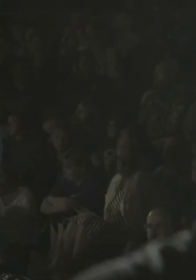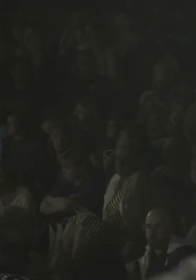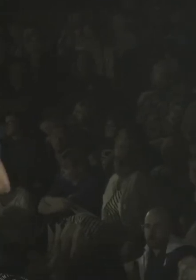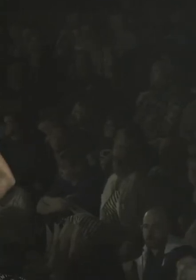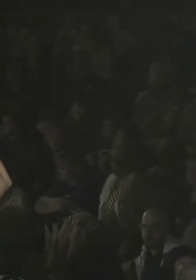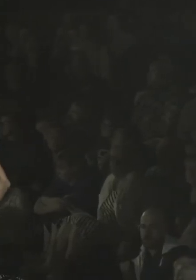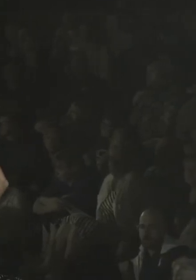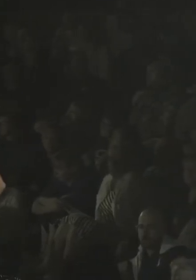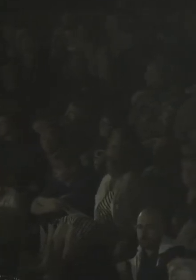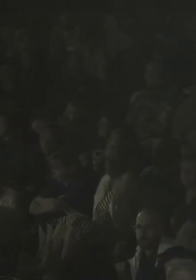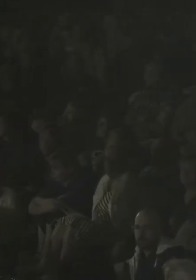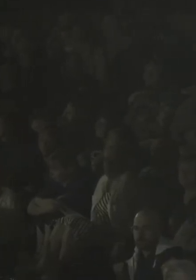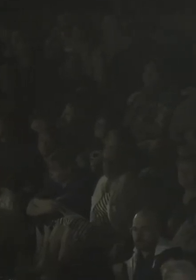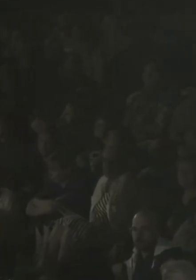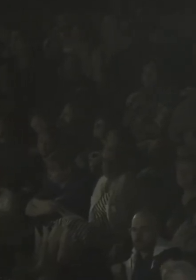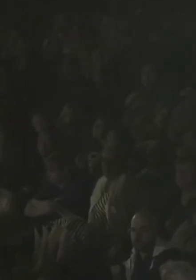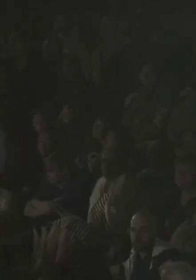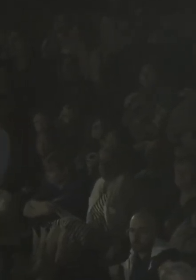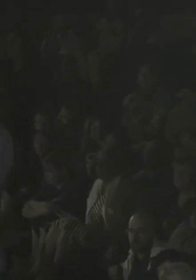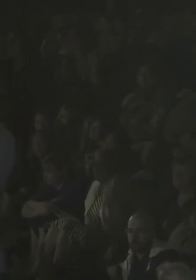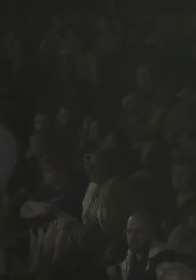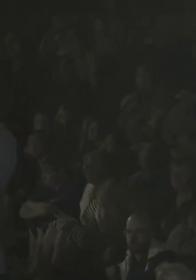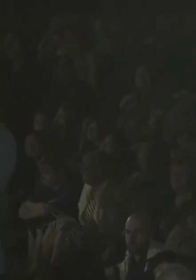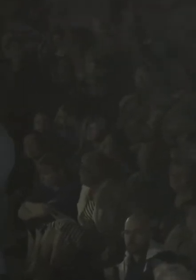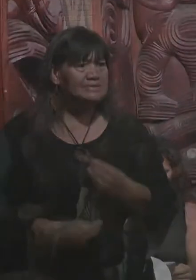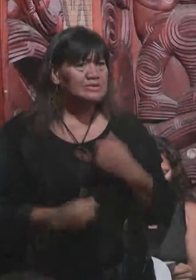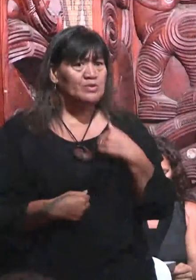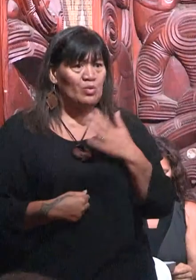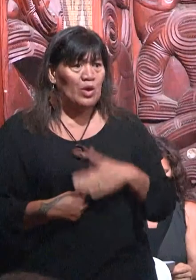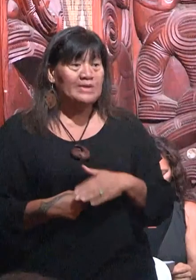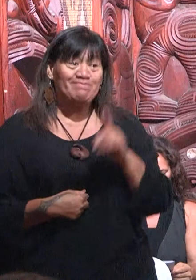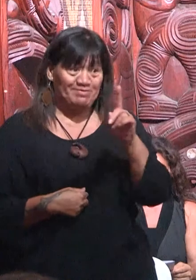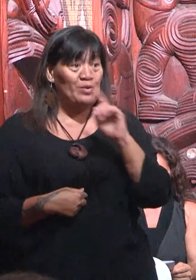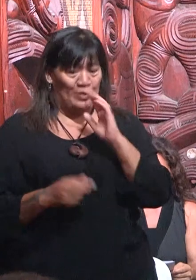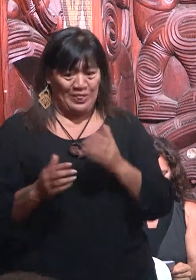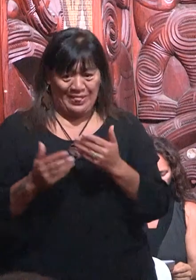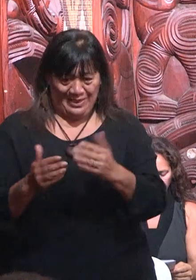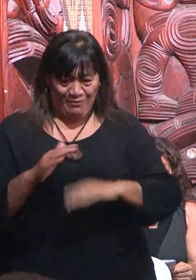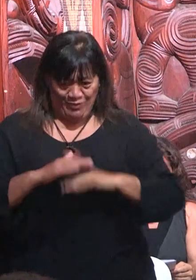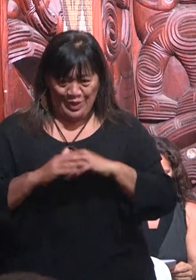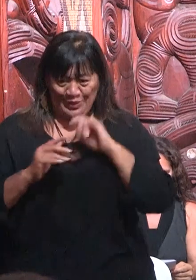Blessed are those who hunger and thirst for righteousness, for they will be filled.